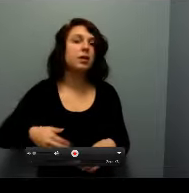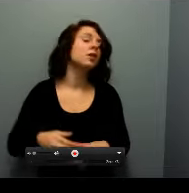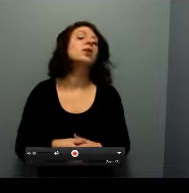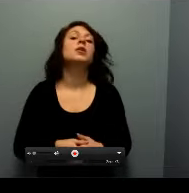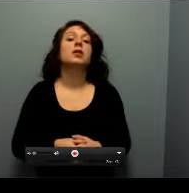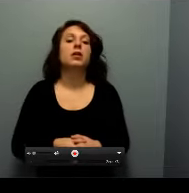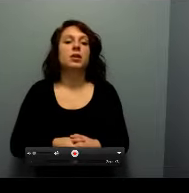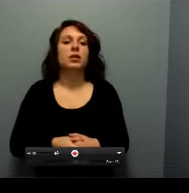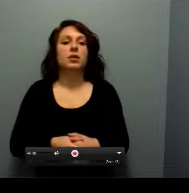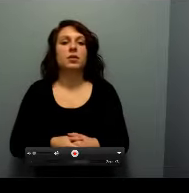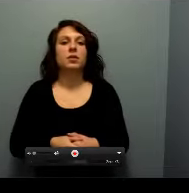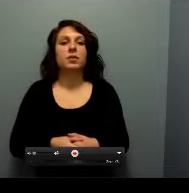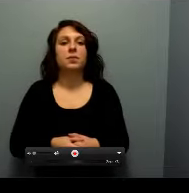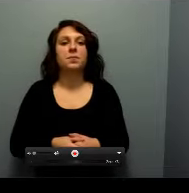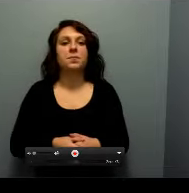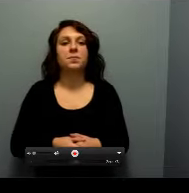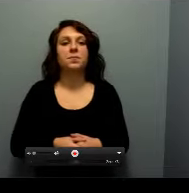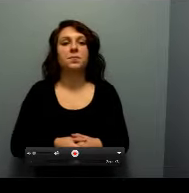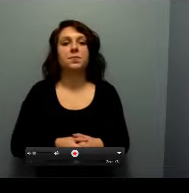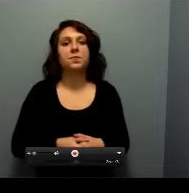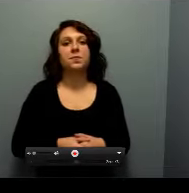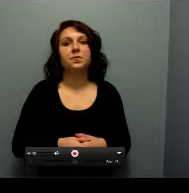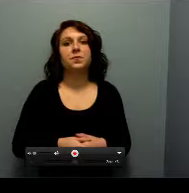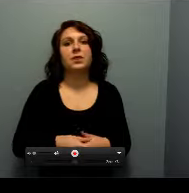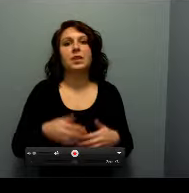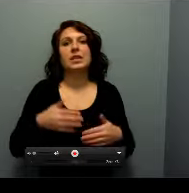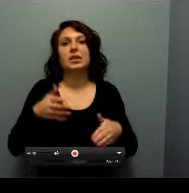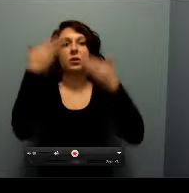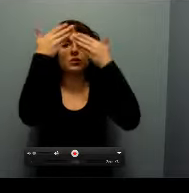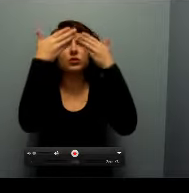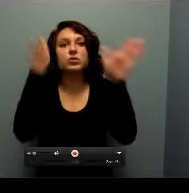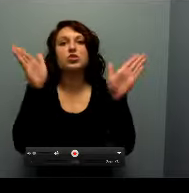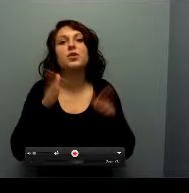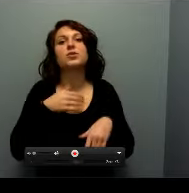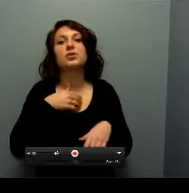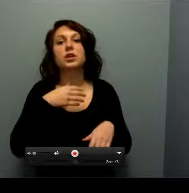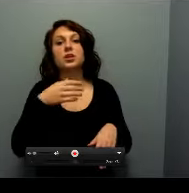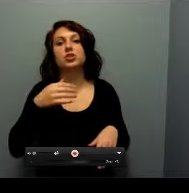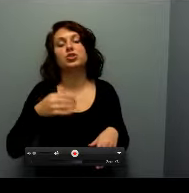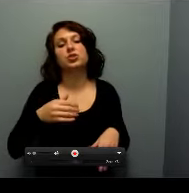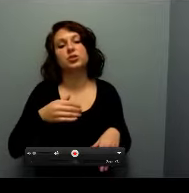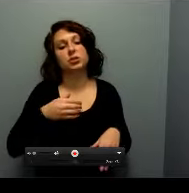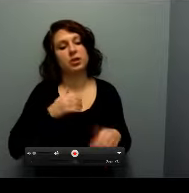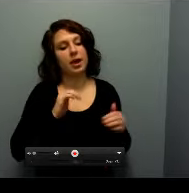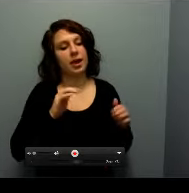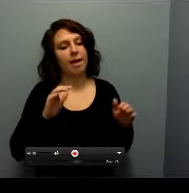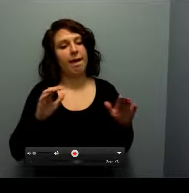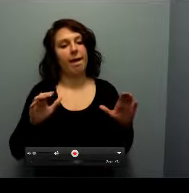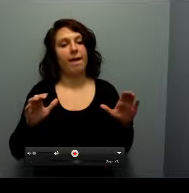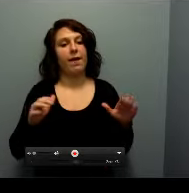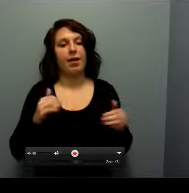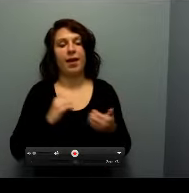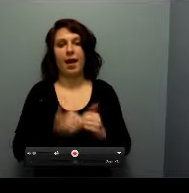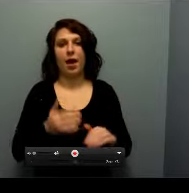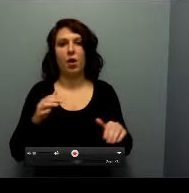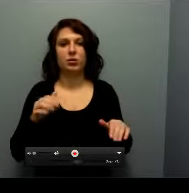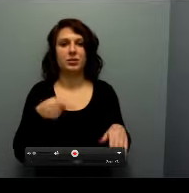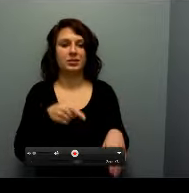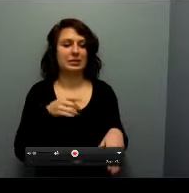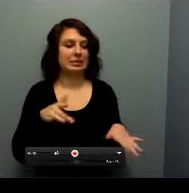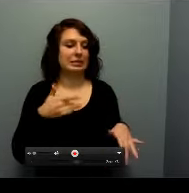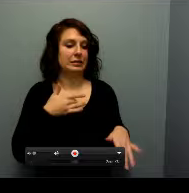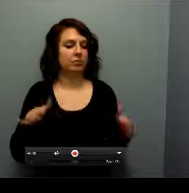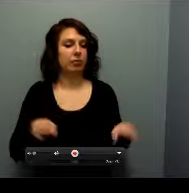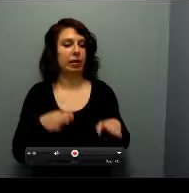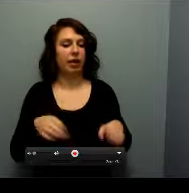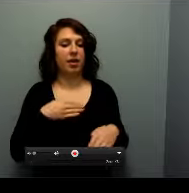Then your generalization, how does John always behave? Oh, John's always late. Or, geez, something must have happened. John's always